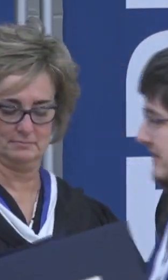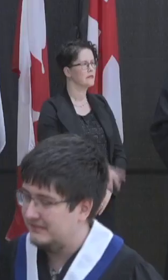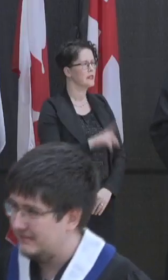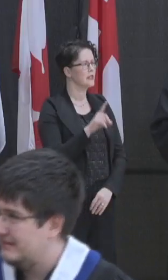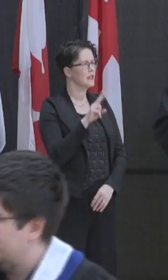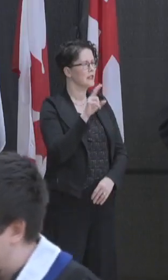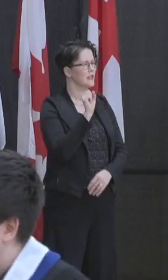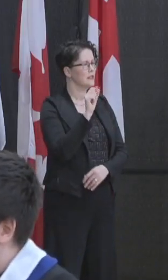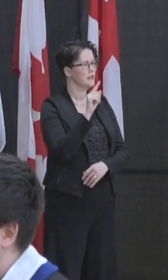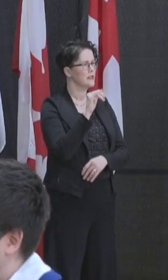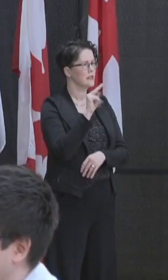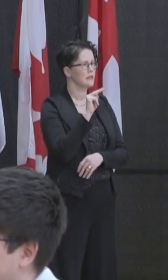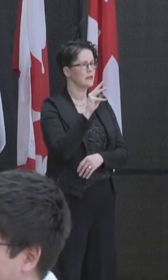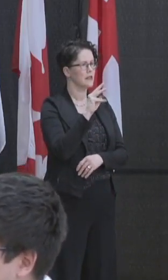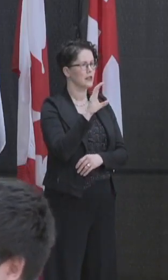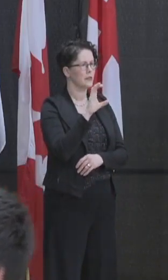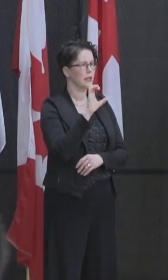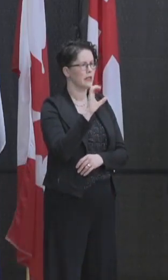Destin McCullough.